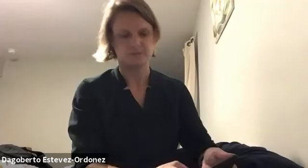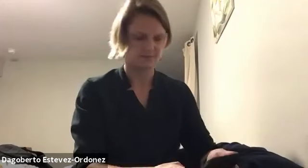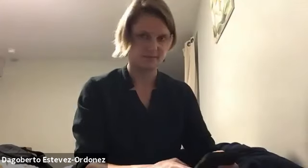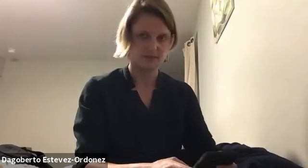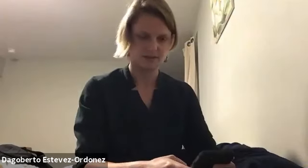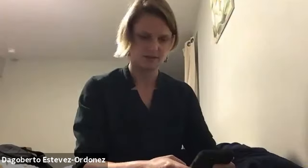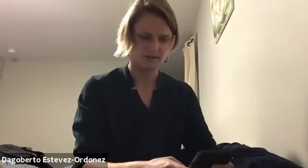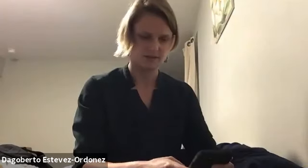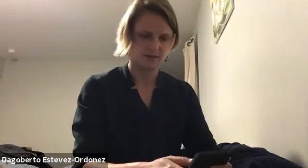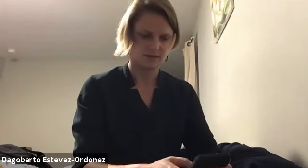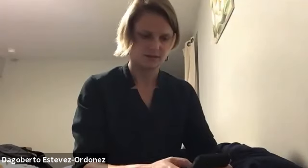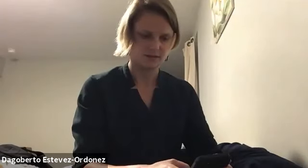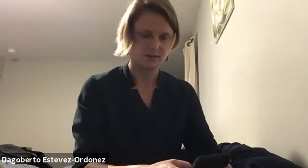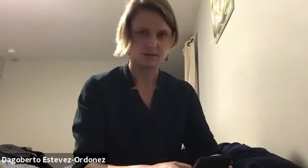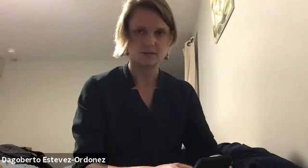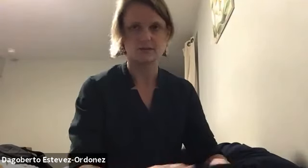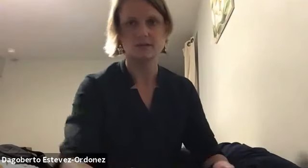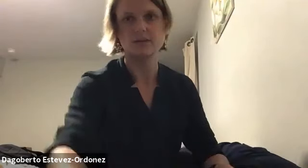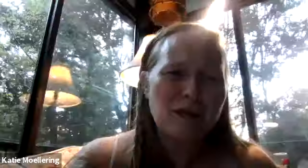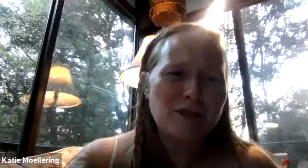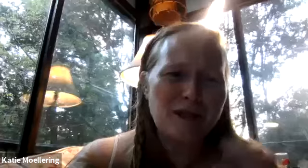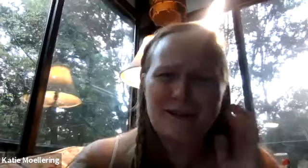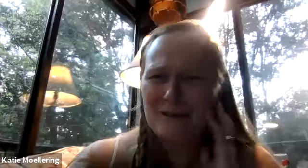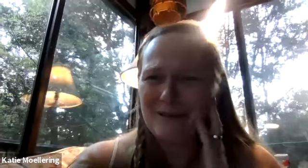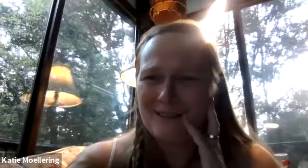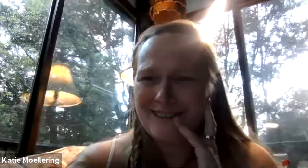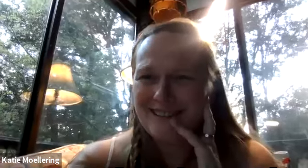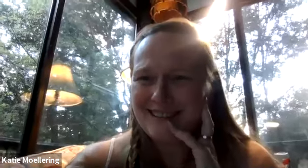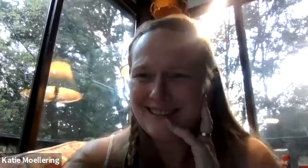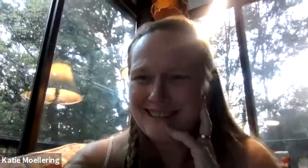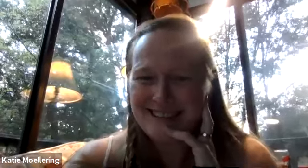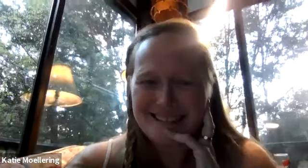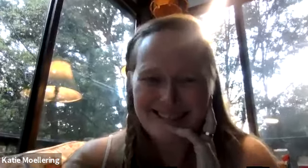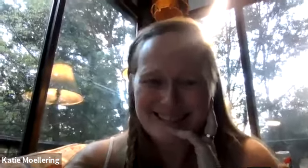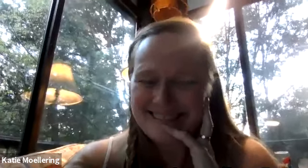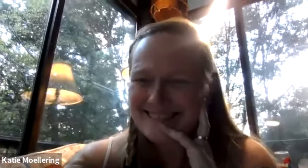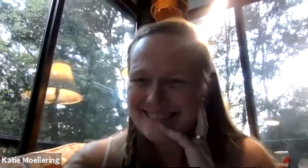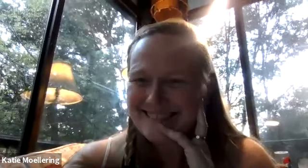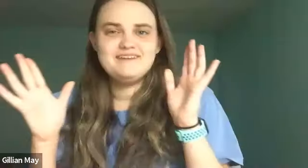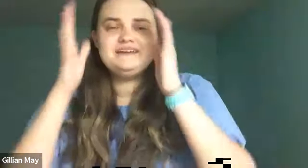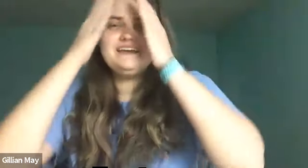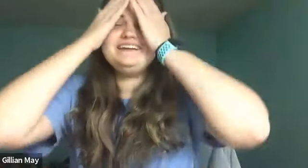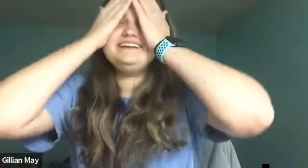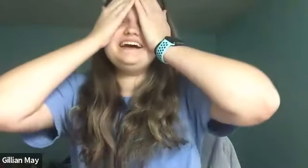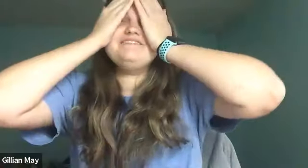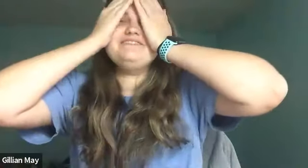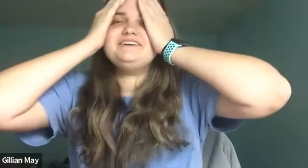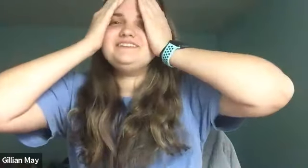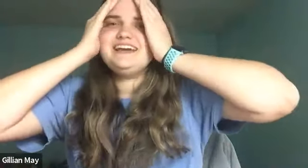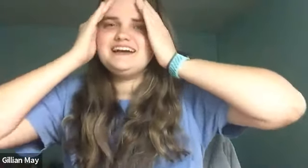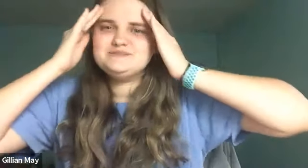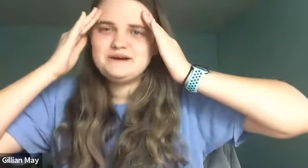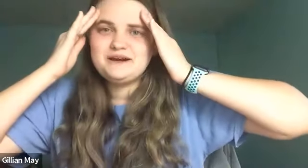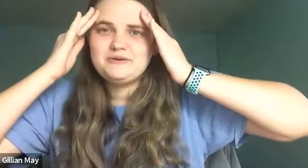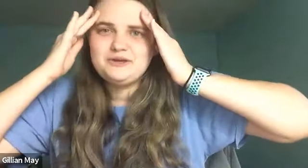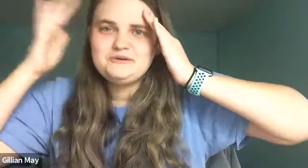I hate that. Thank you. Thank you. Thank you. I feel that. Katie and I literally, I swear, you and I